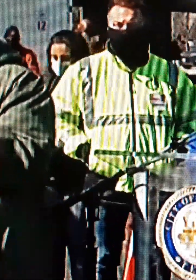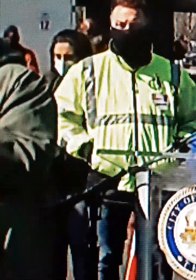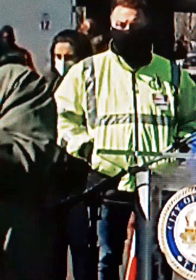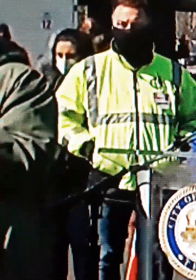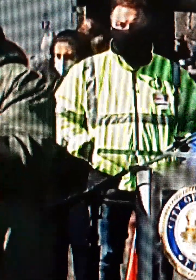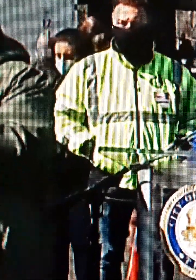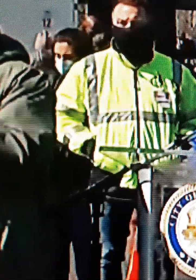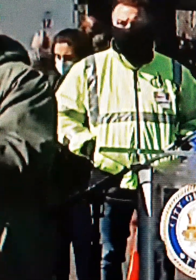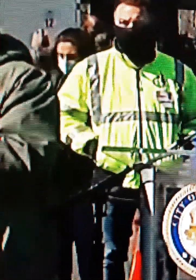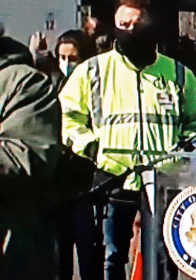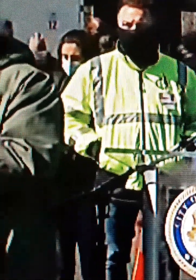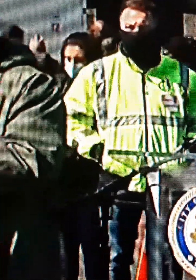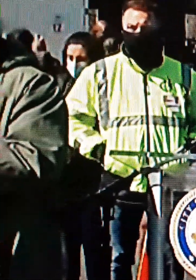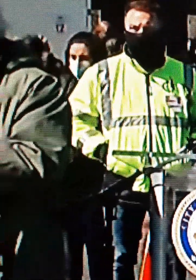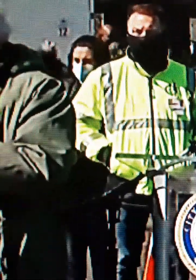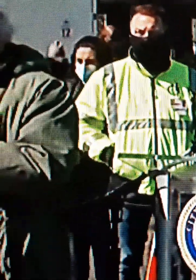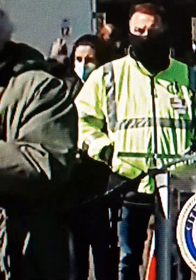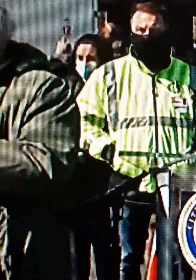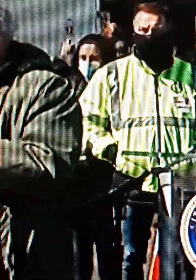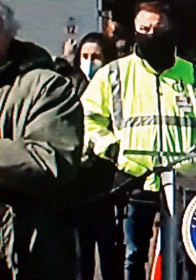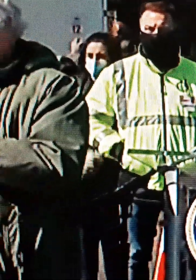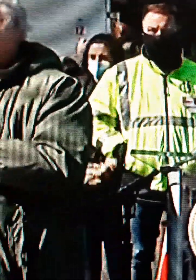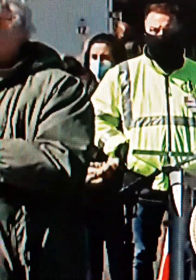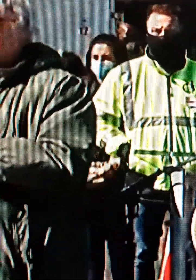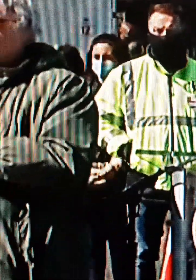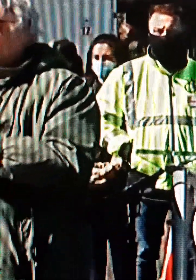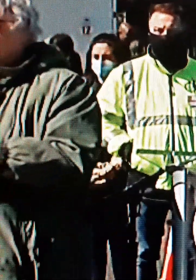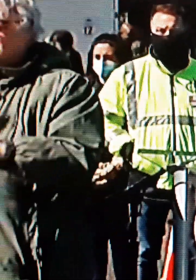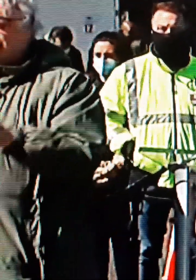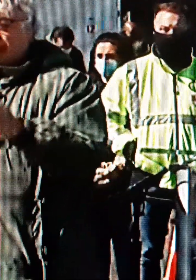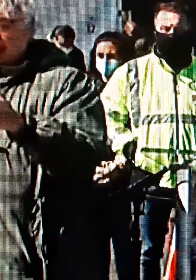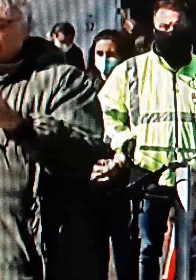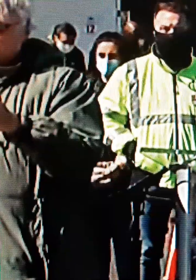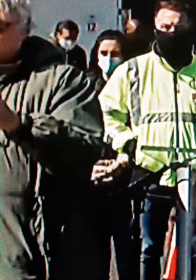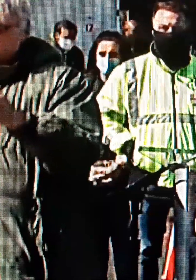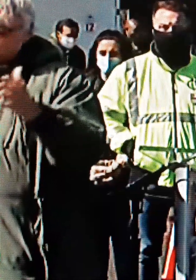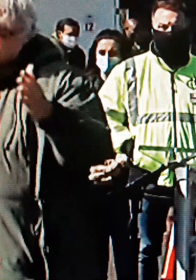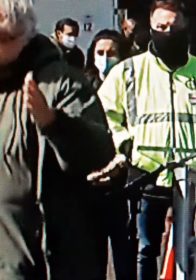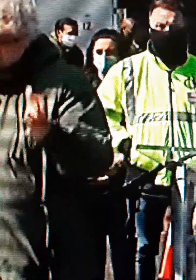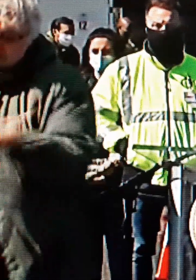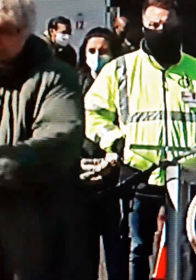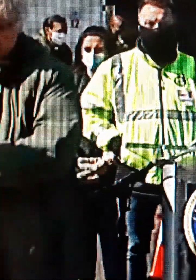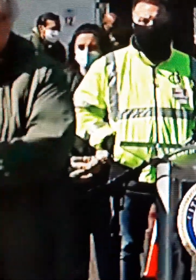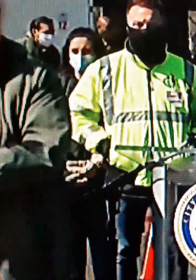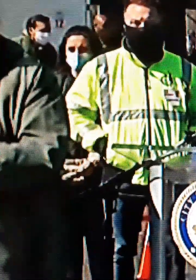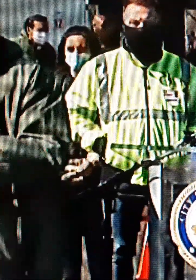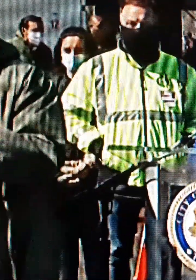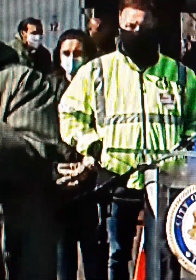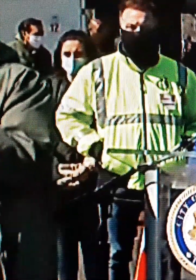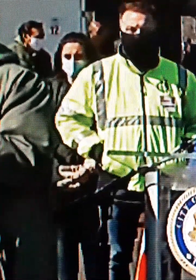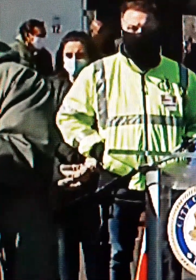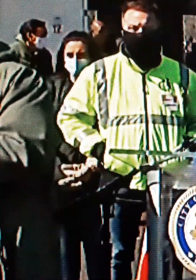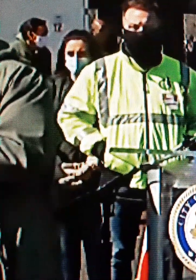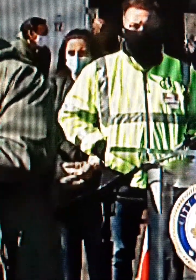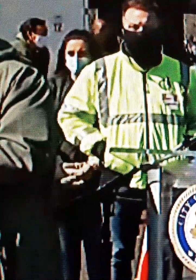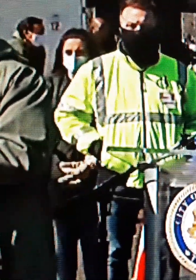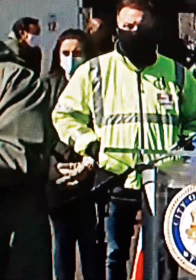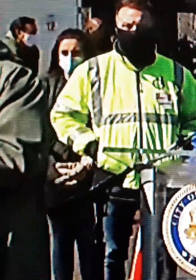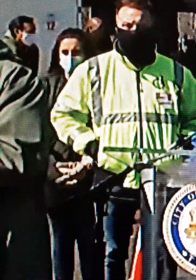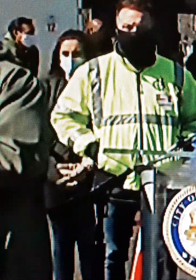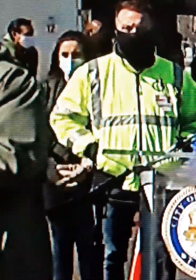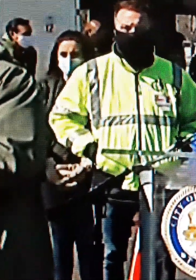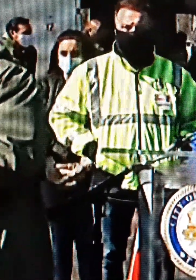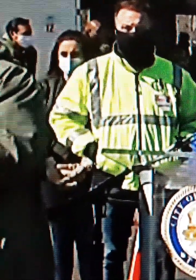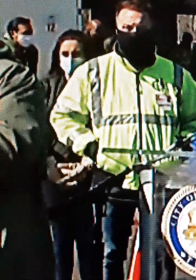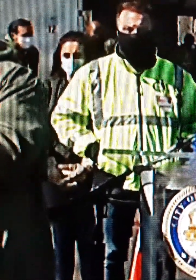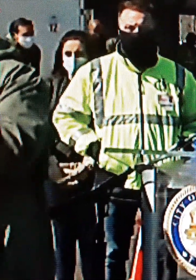don't pull ourselves out of this and then have something break and go back in. And so we're taking this very deliberate action to make sure we can achieve getting out and